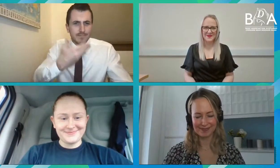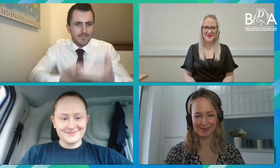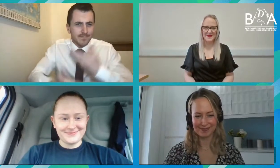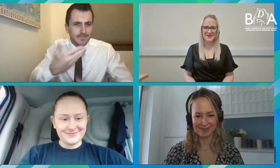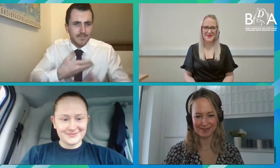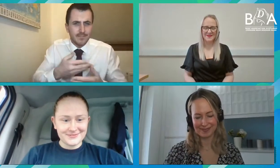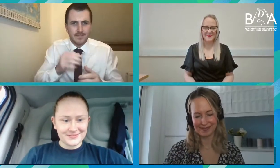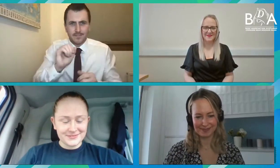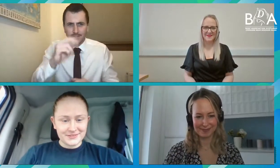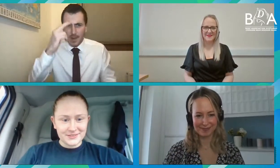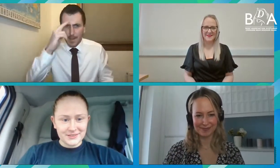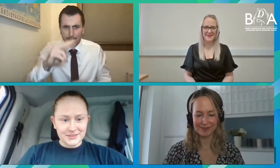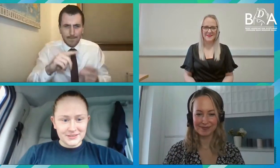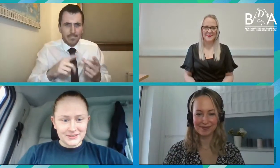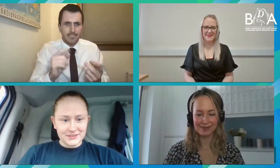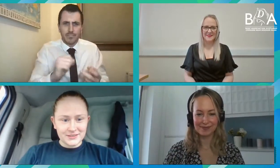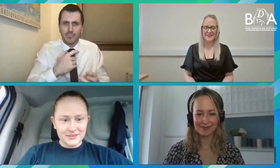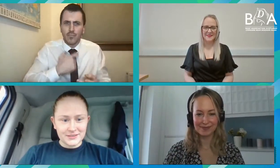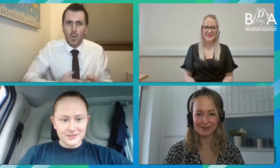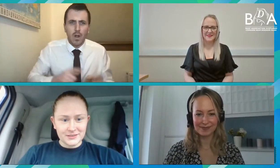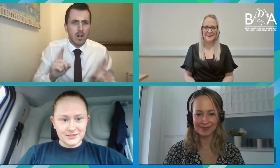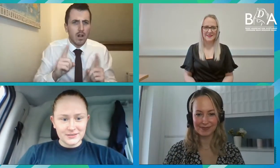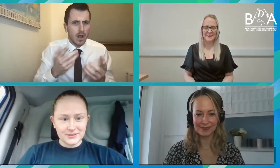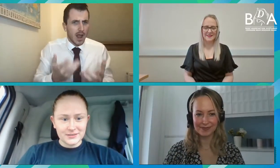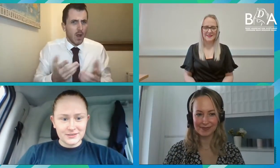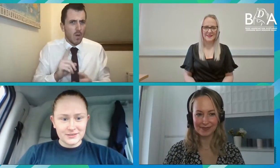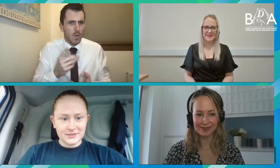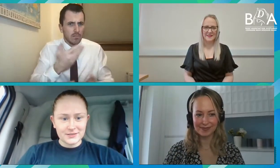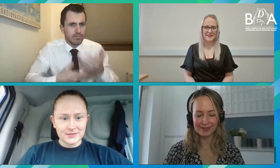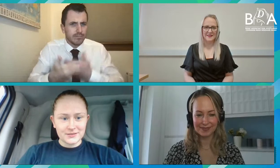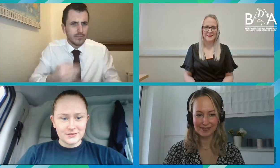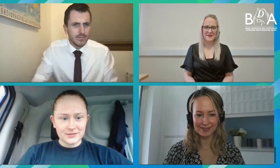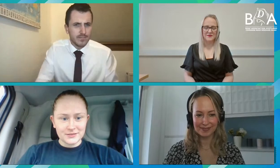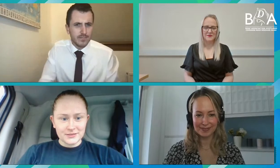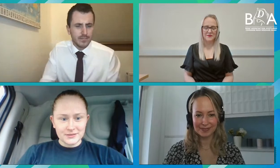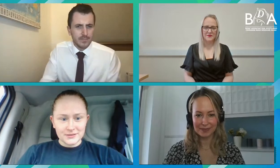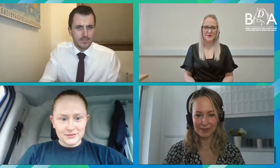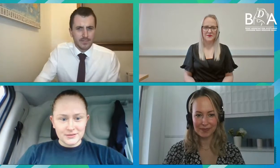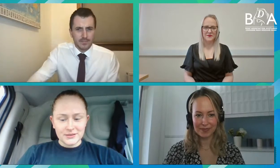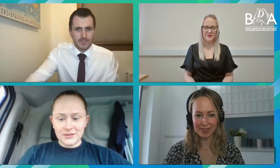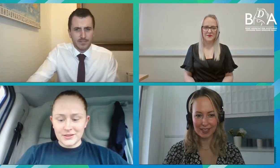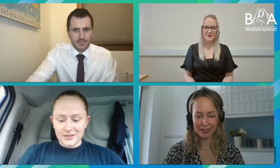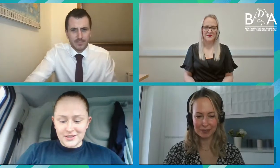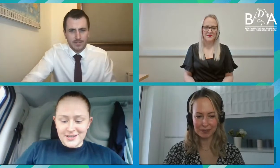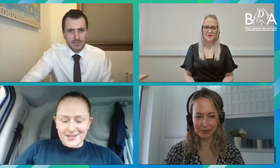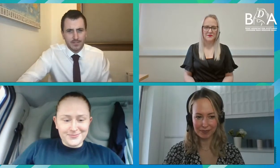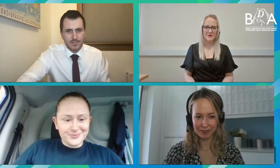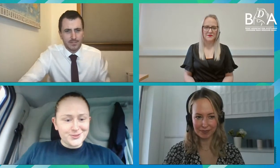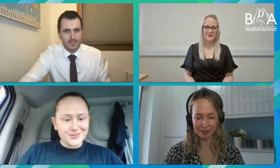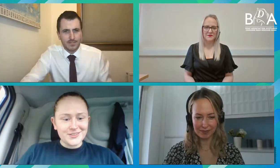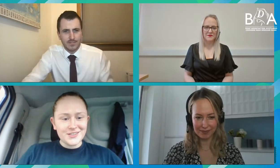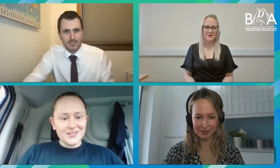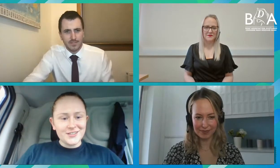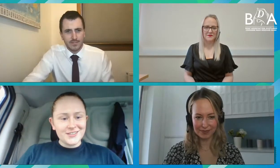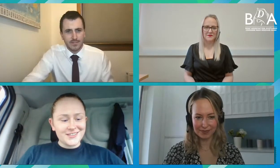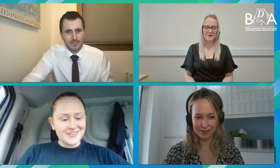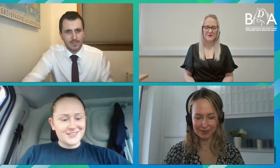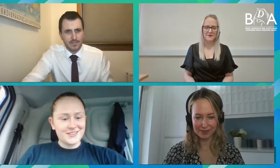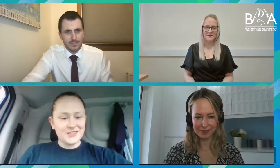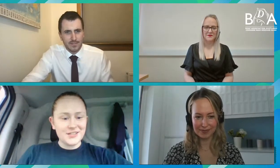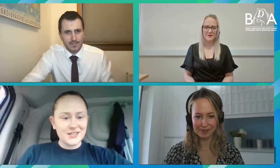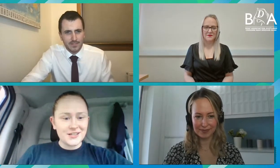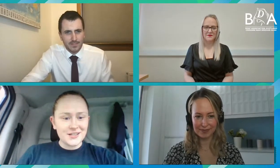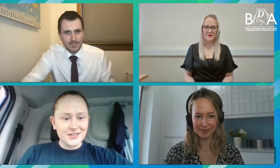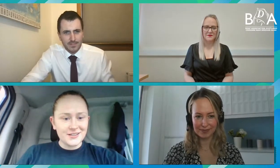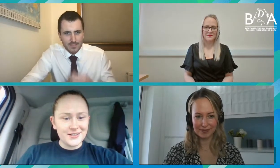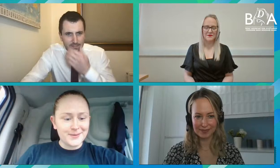Hello. So, maybe for our next guest, maybe you'd like to tell us a little bit about your name, your role, and a little bit about